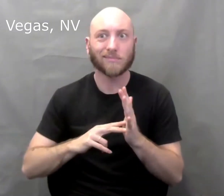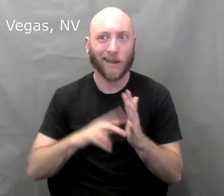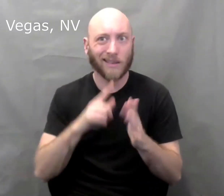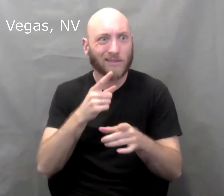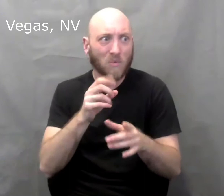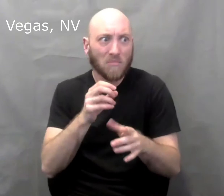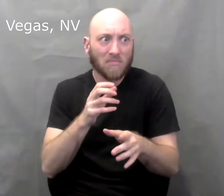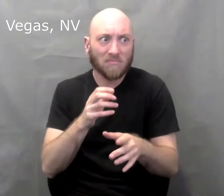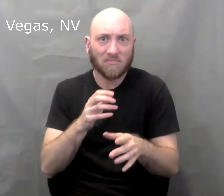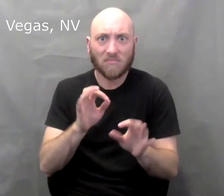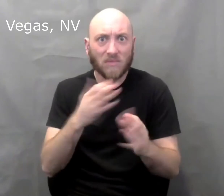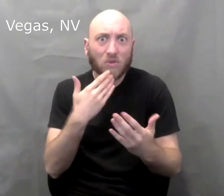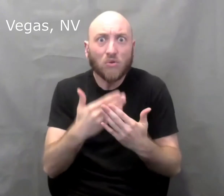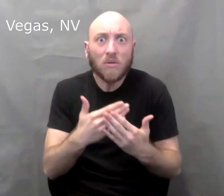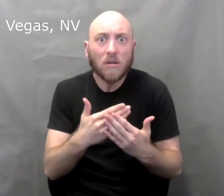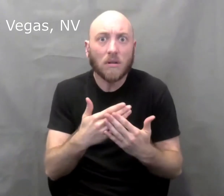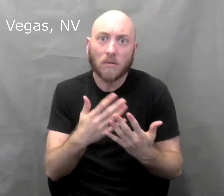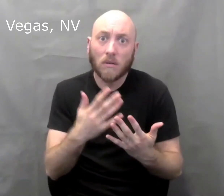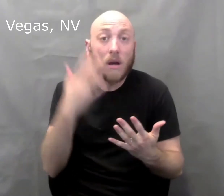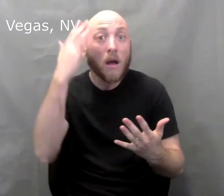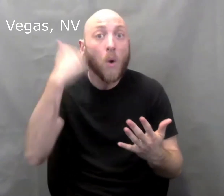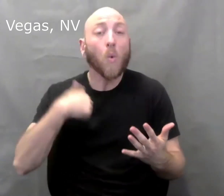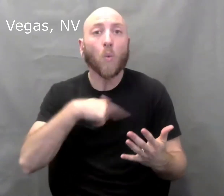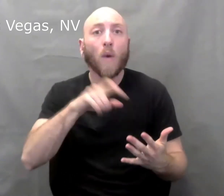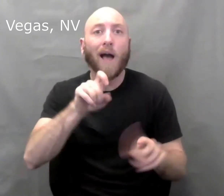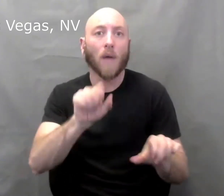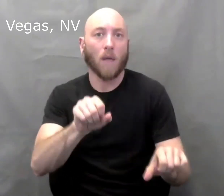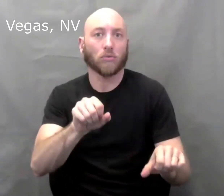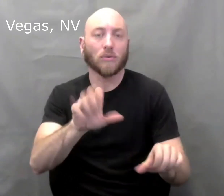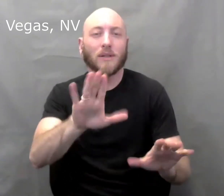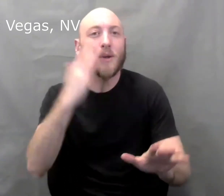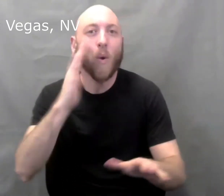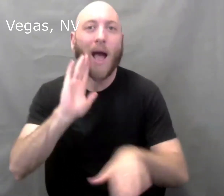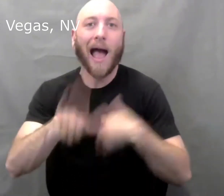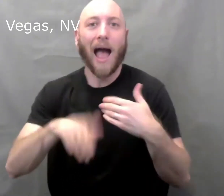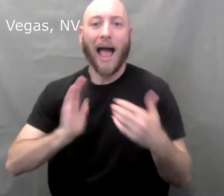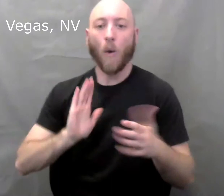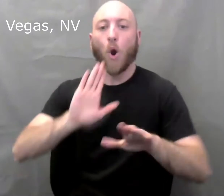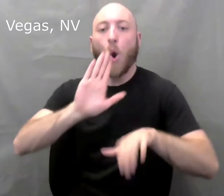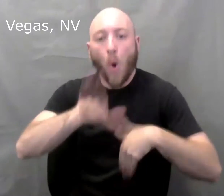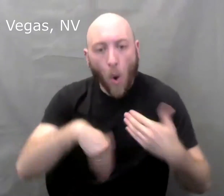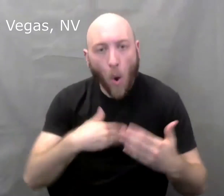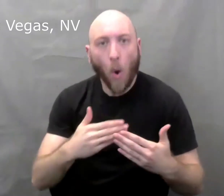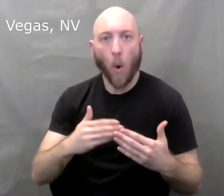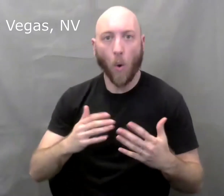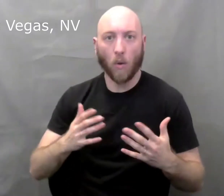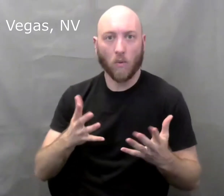we have to be able to turning our entire will over to something that we don't want